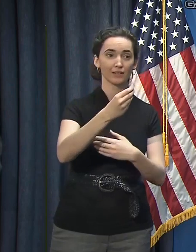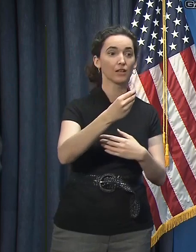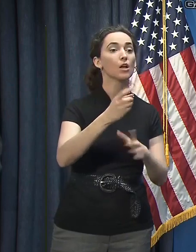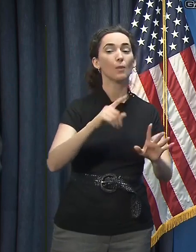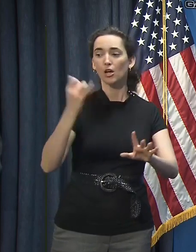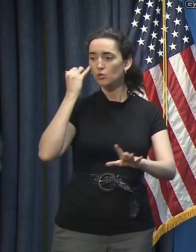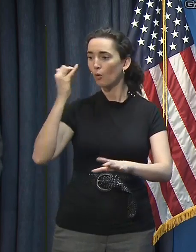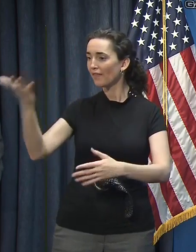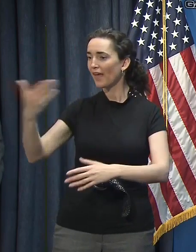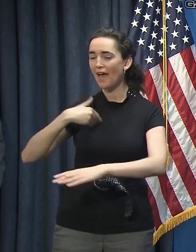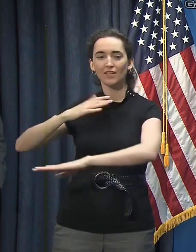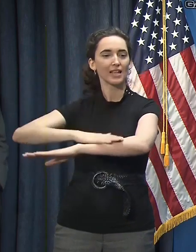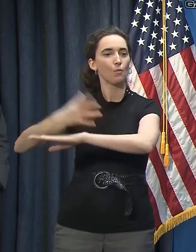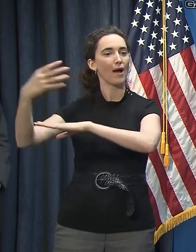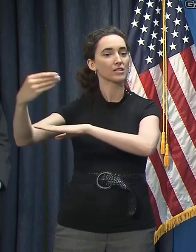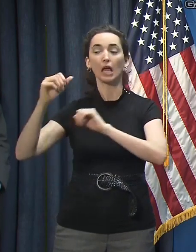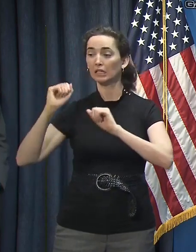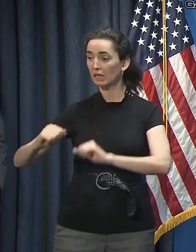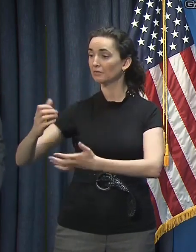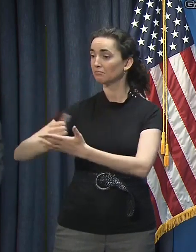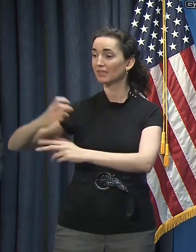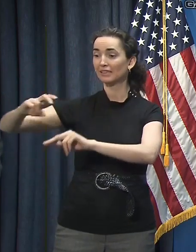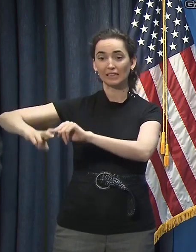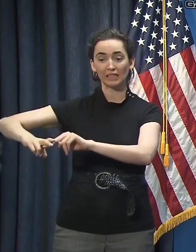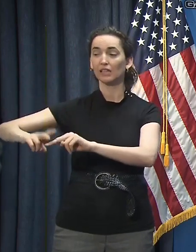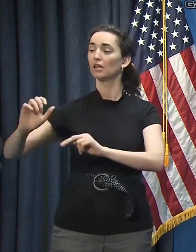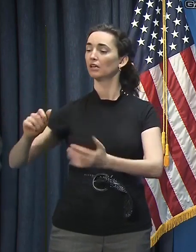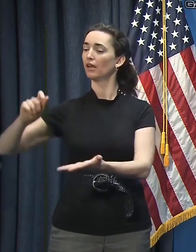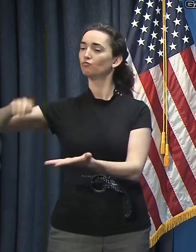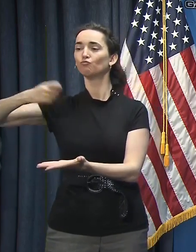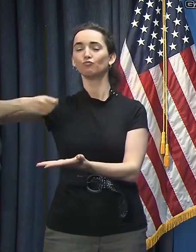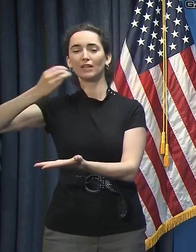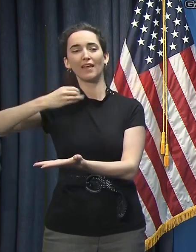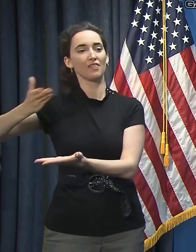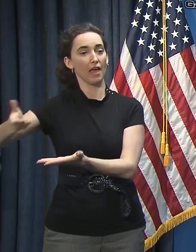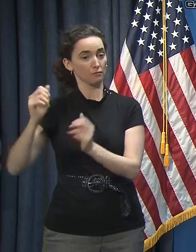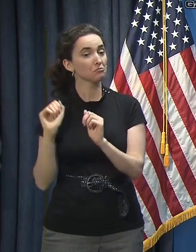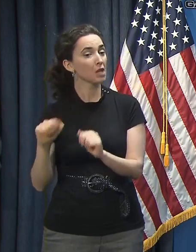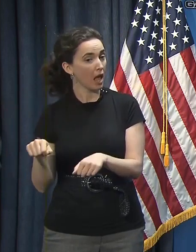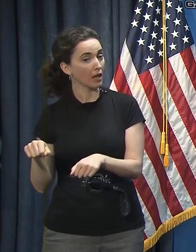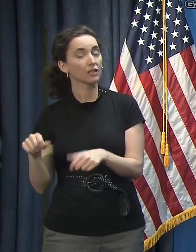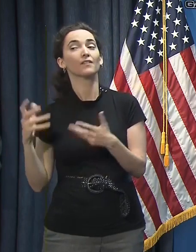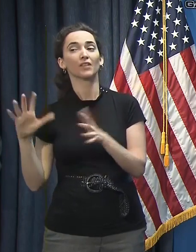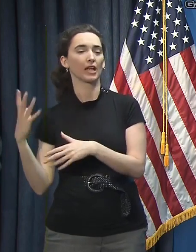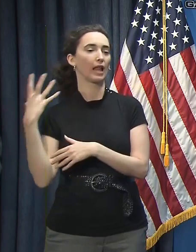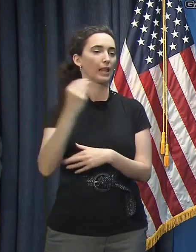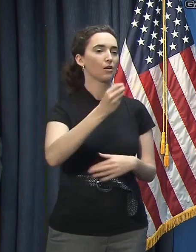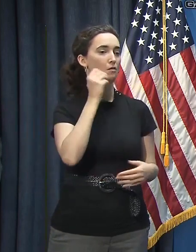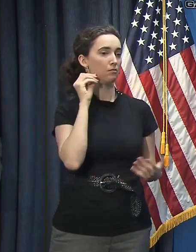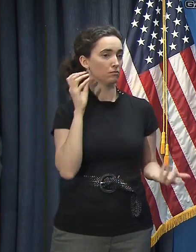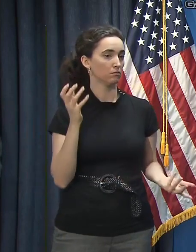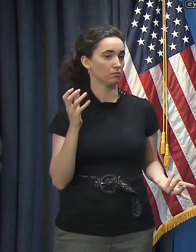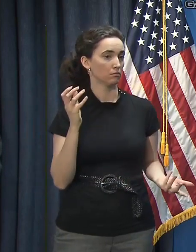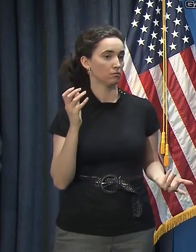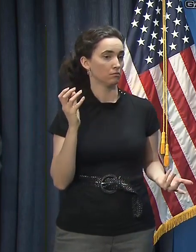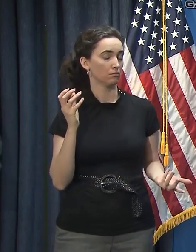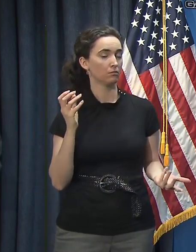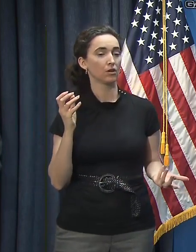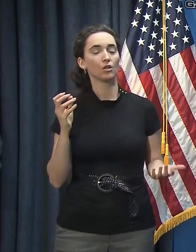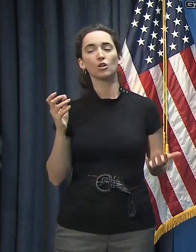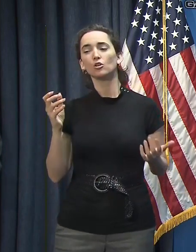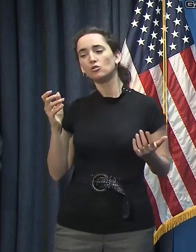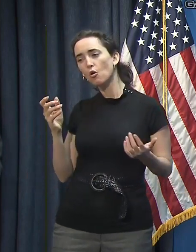table where they can sit at and consume that meal, they can do so before they leave, just to try to make it